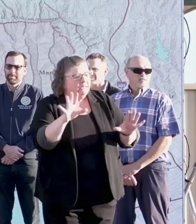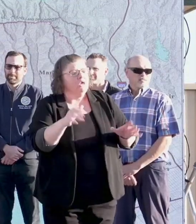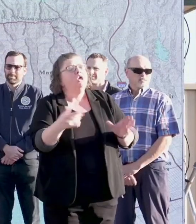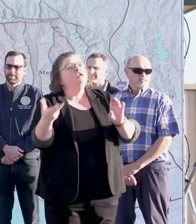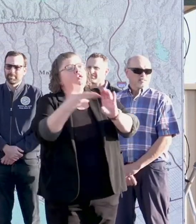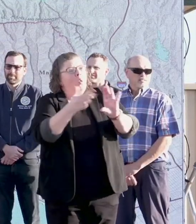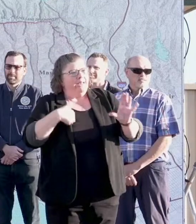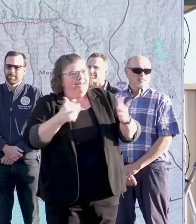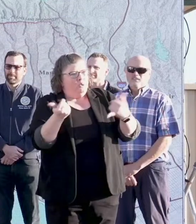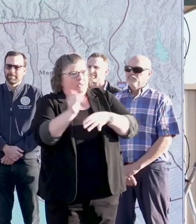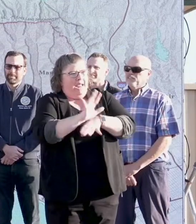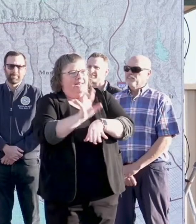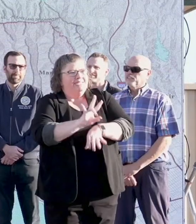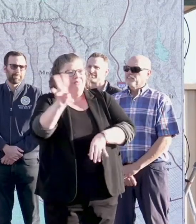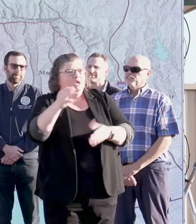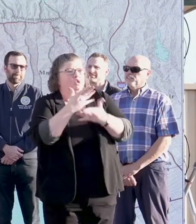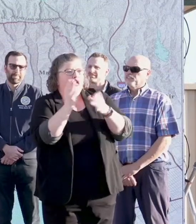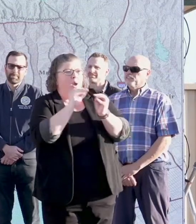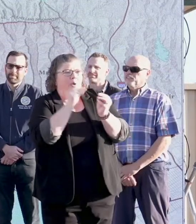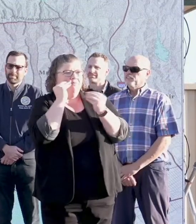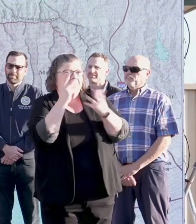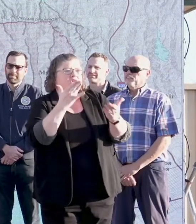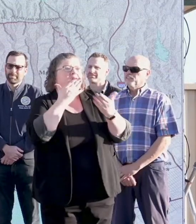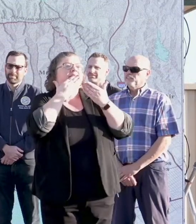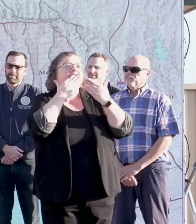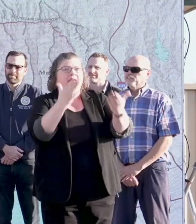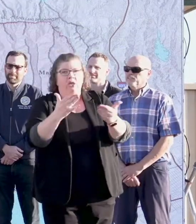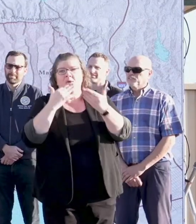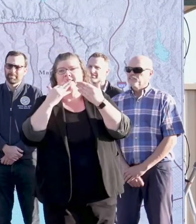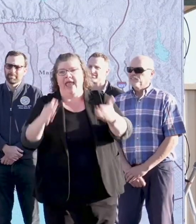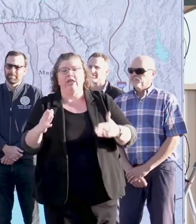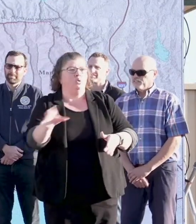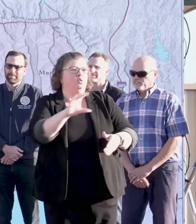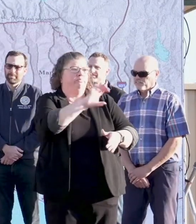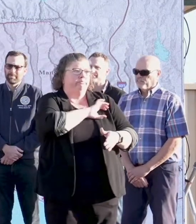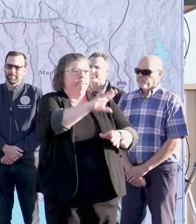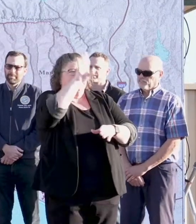and we can share more information. Thank you, everybody, and thank you again to our first responders.